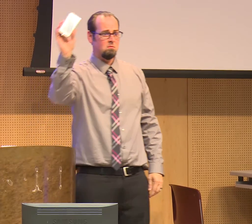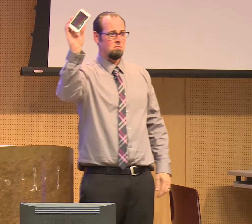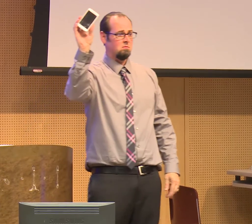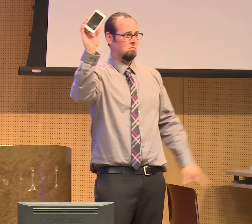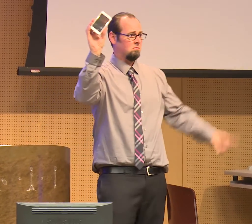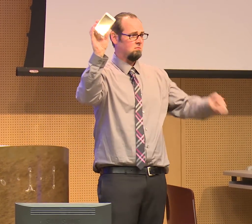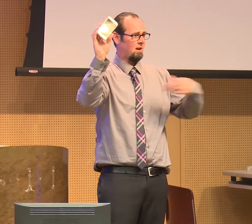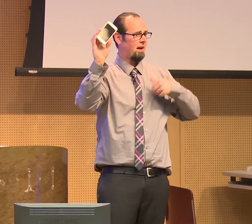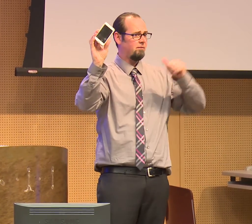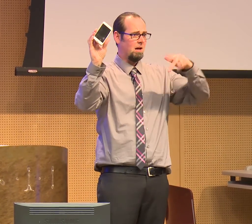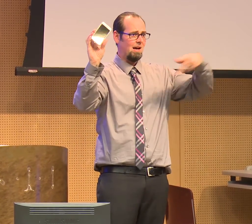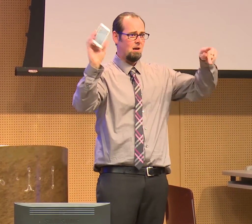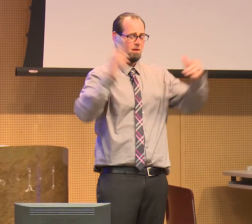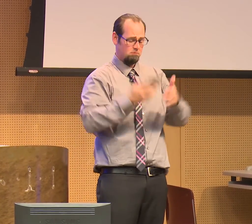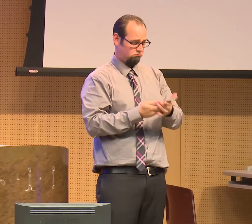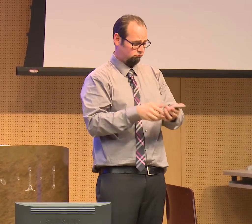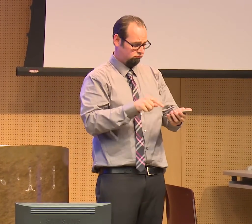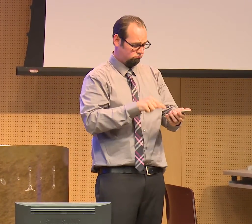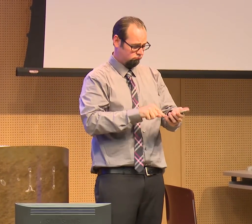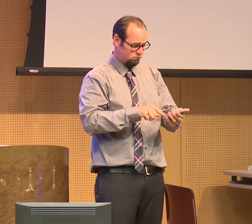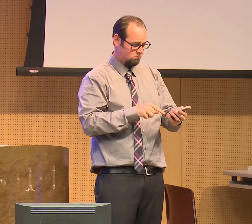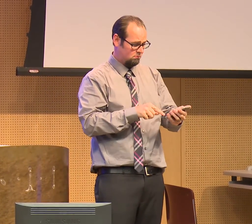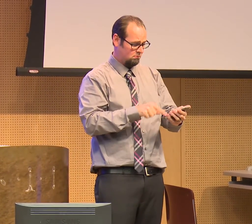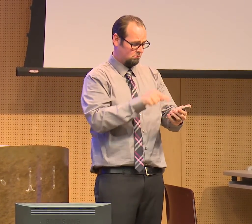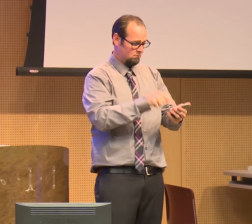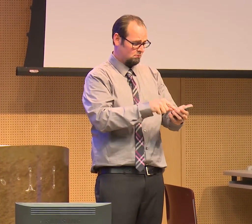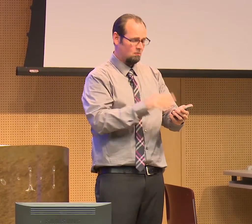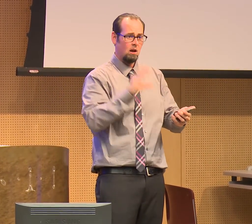or today you'd use your phone, you just call them up